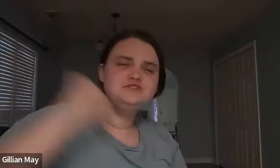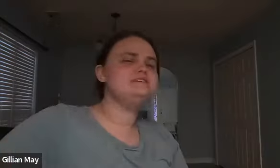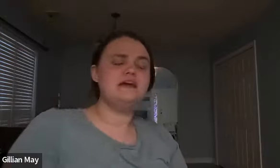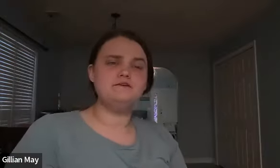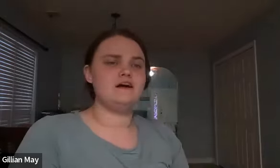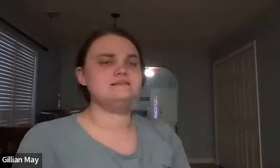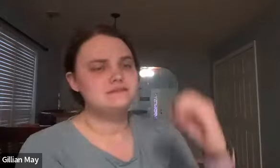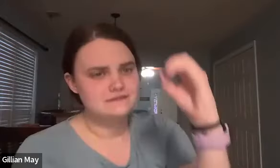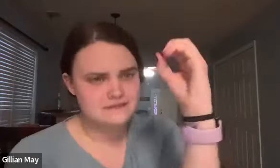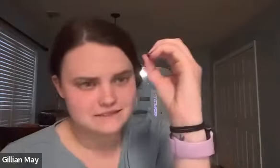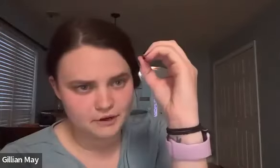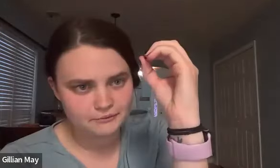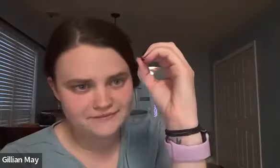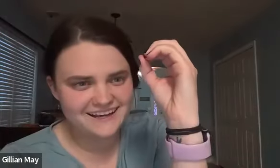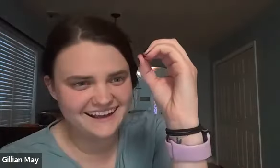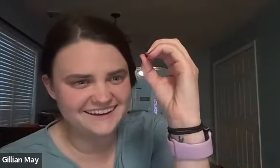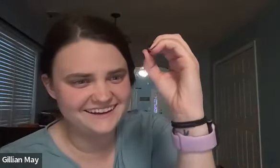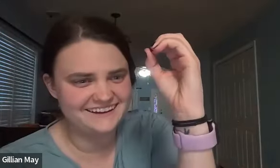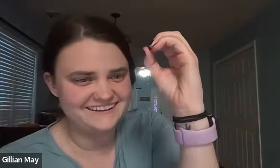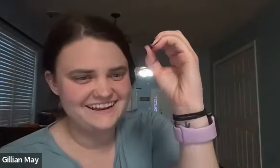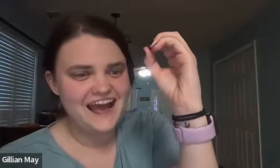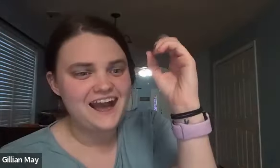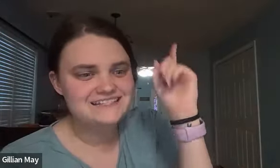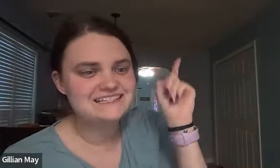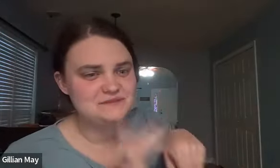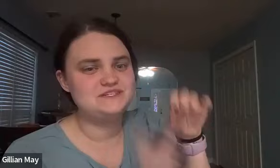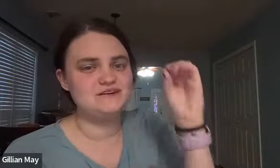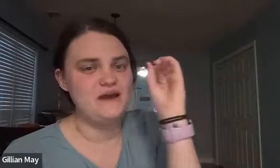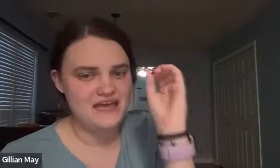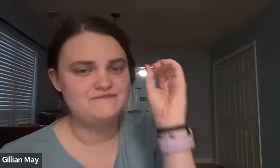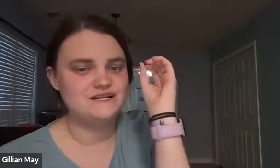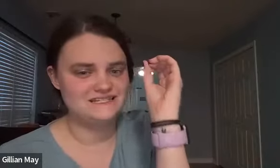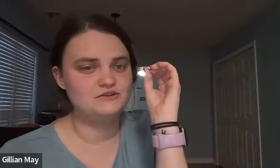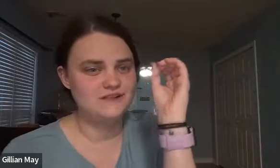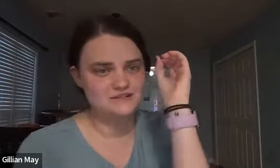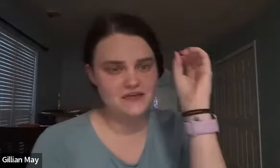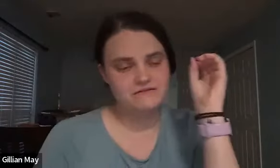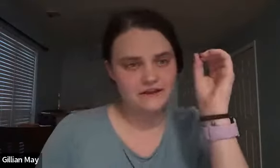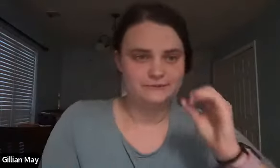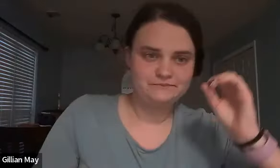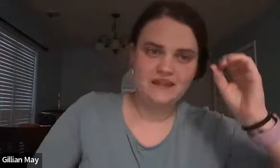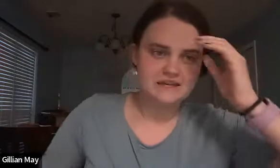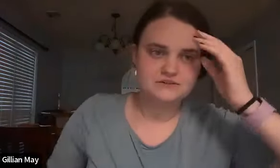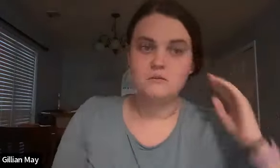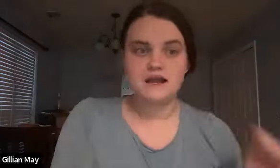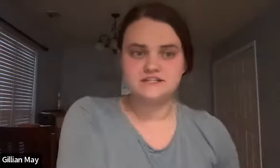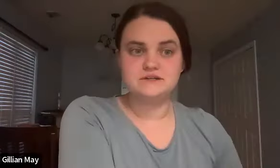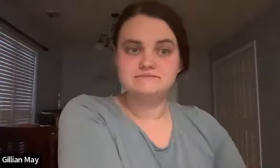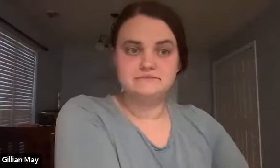this every class. This is 0. I skip 0 every single class without fail. I don't know why I do it, but I